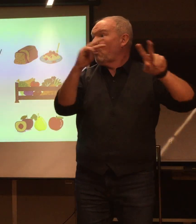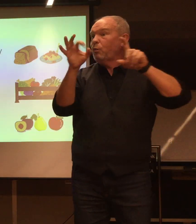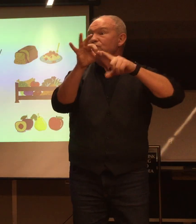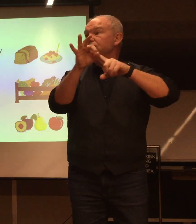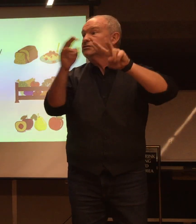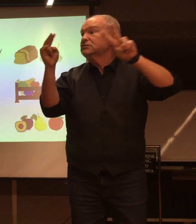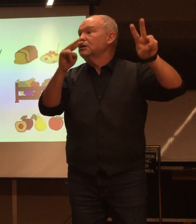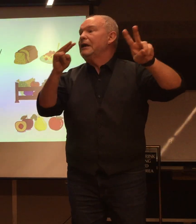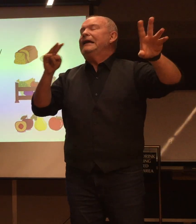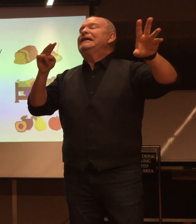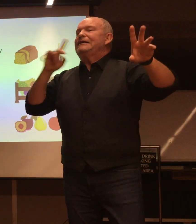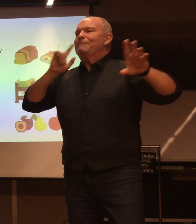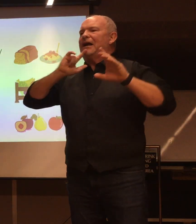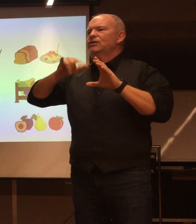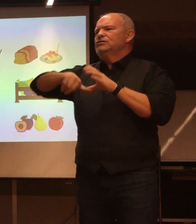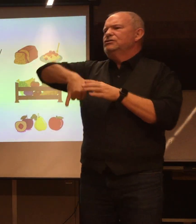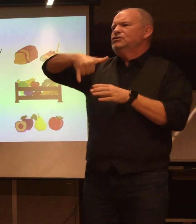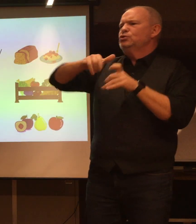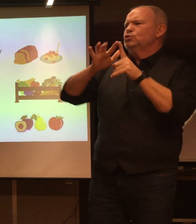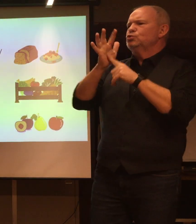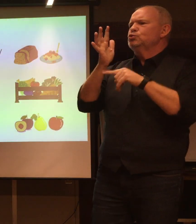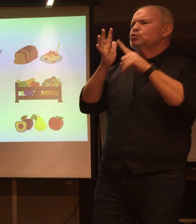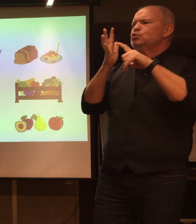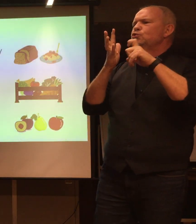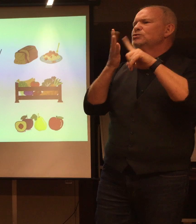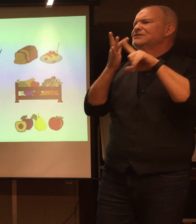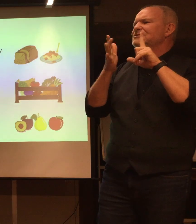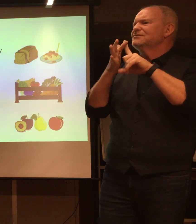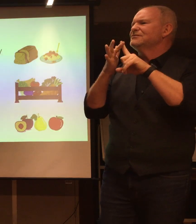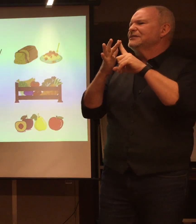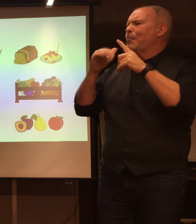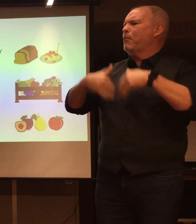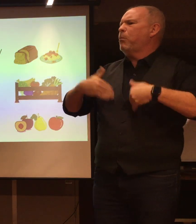was? Yeah.